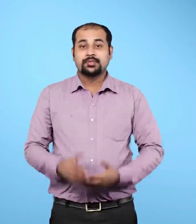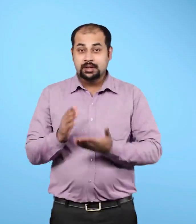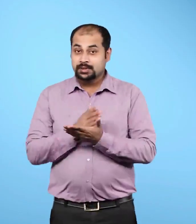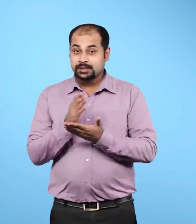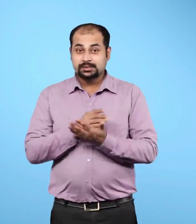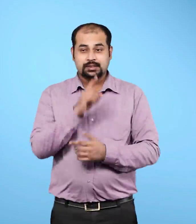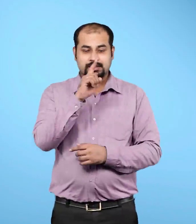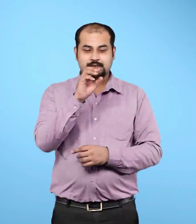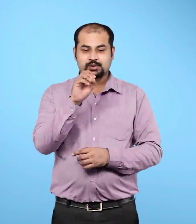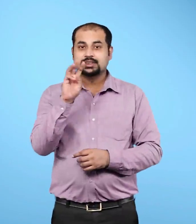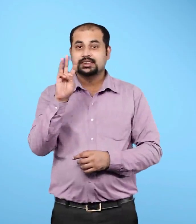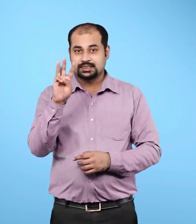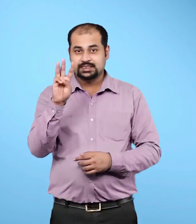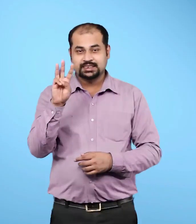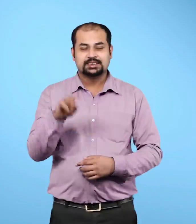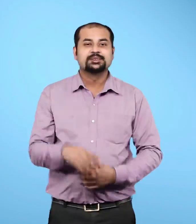Page 103.